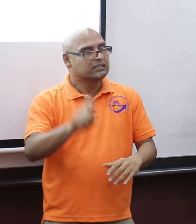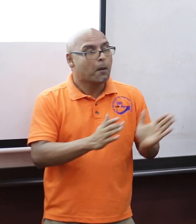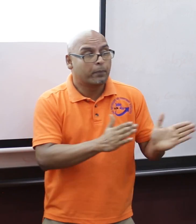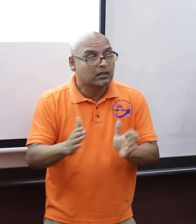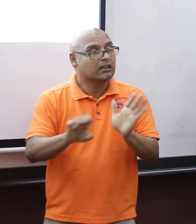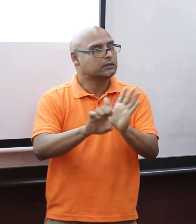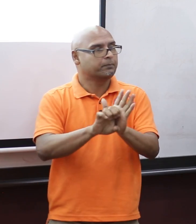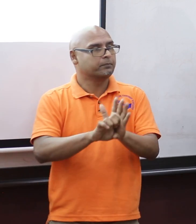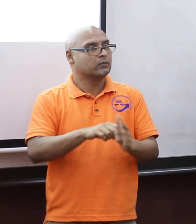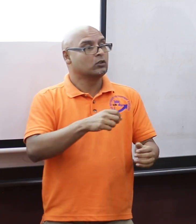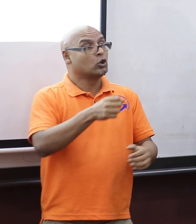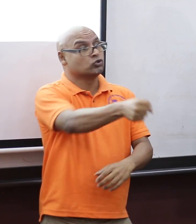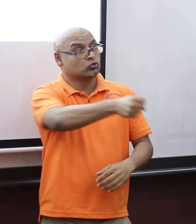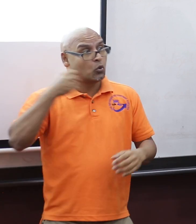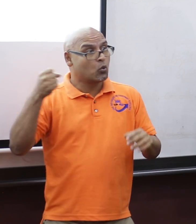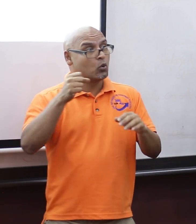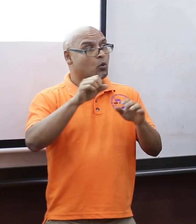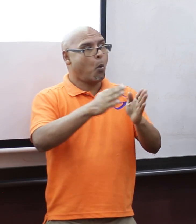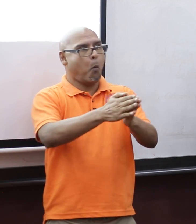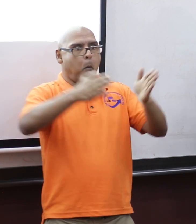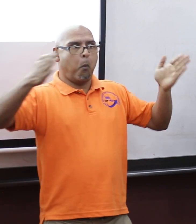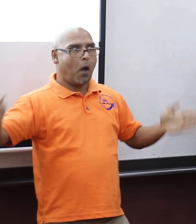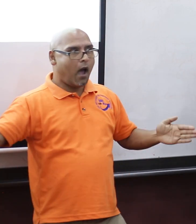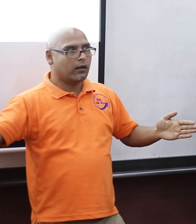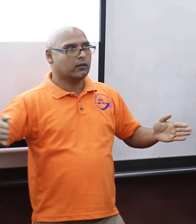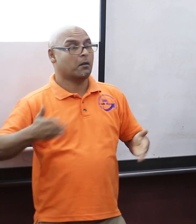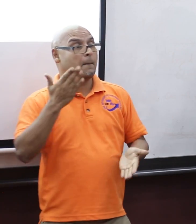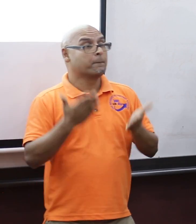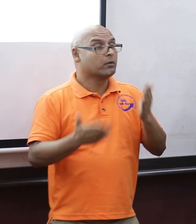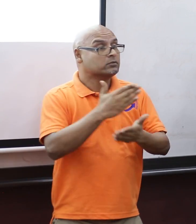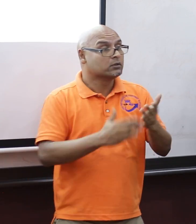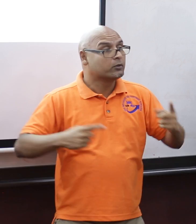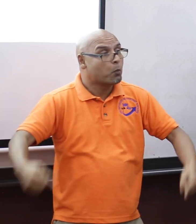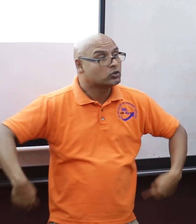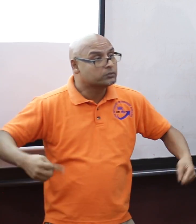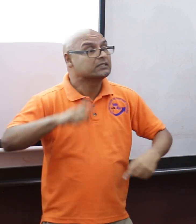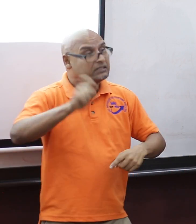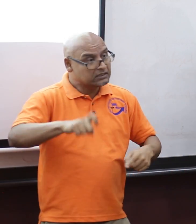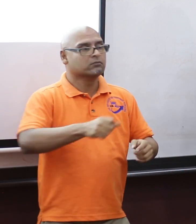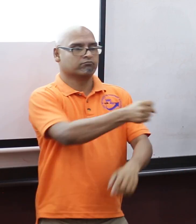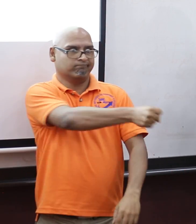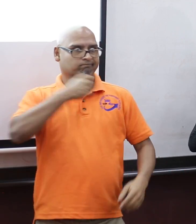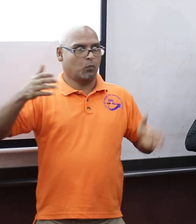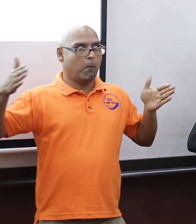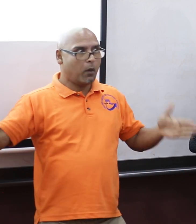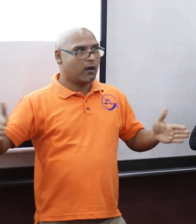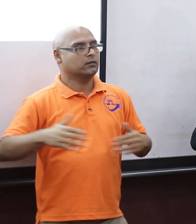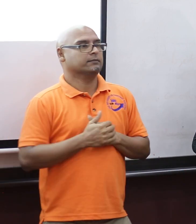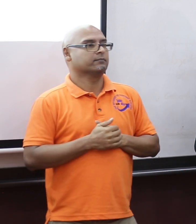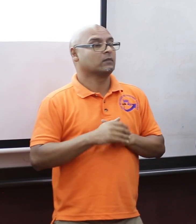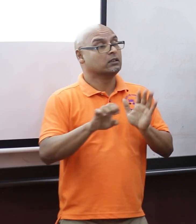We need, as we're talking about the pavements, we cannot expect to have high pavements and persons with wheelchair, or even if you're walking with